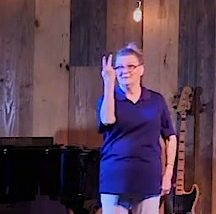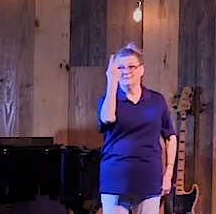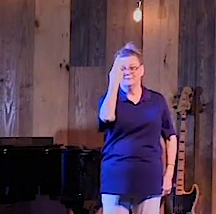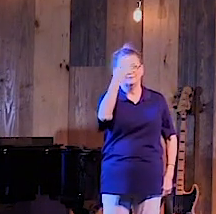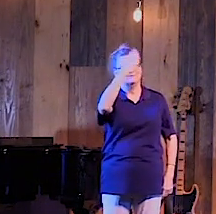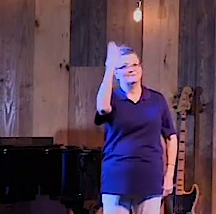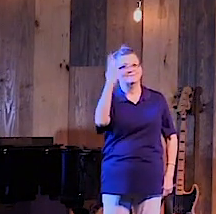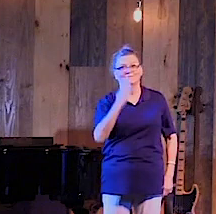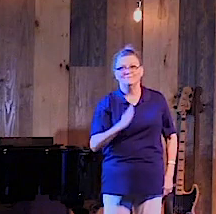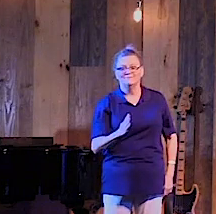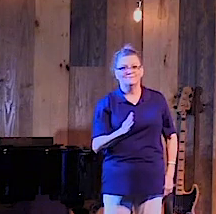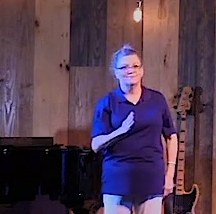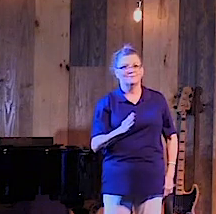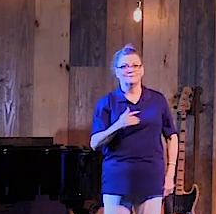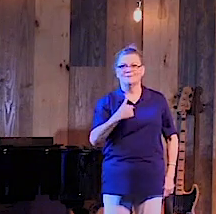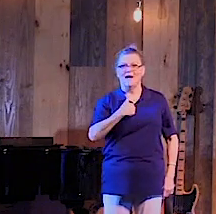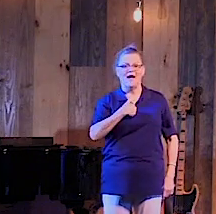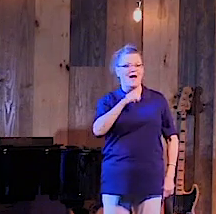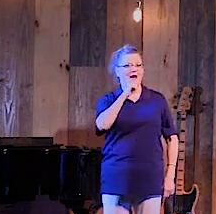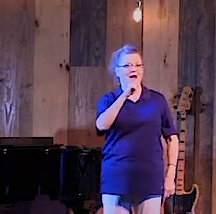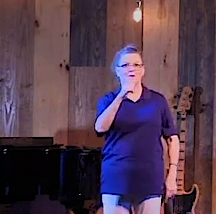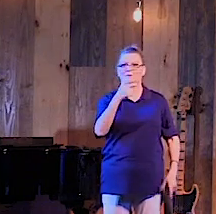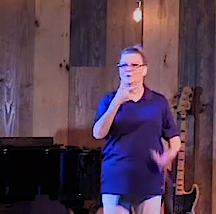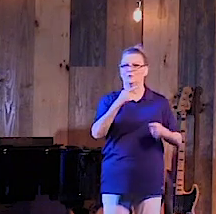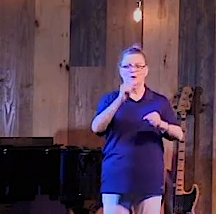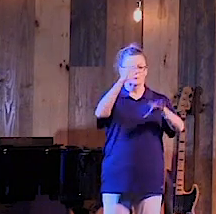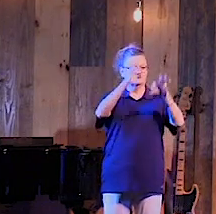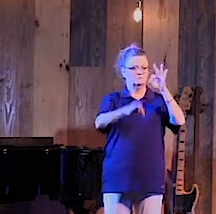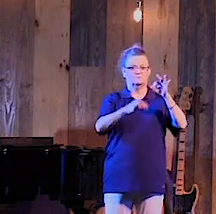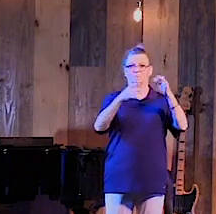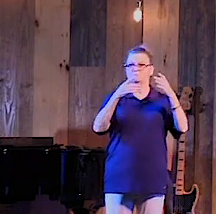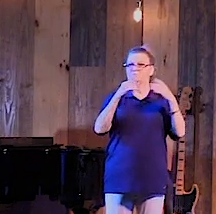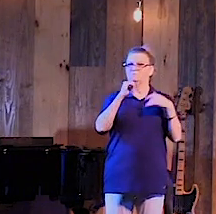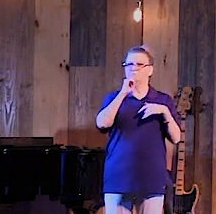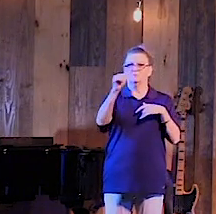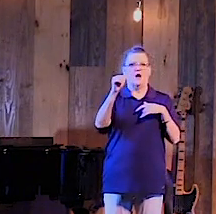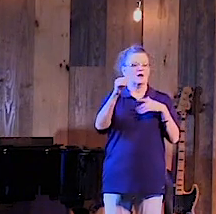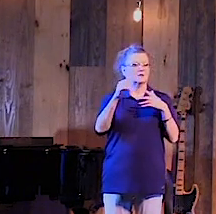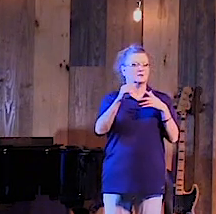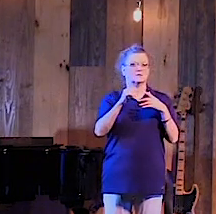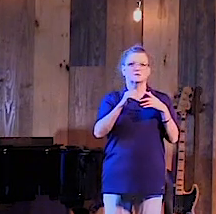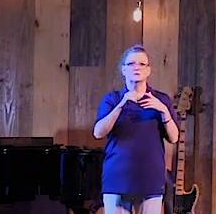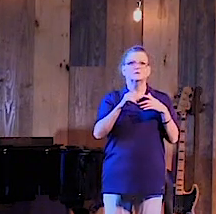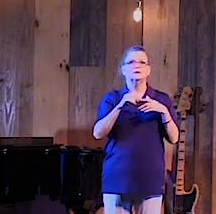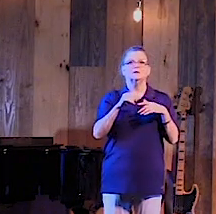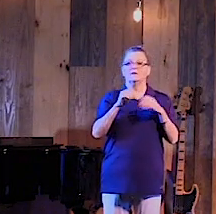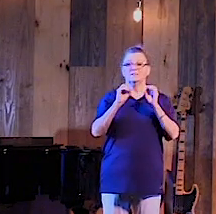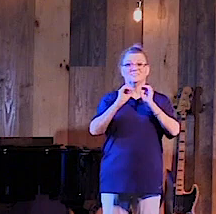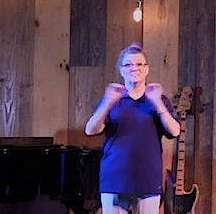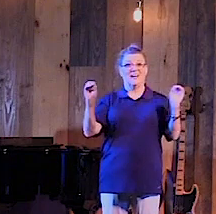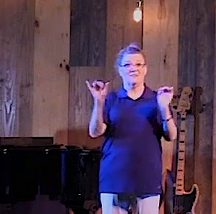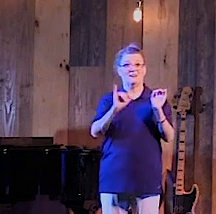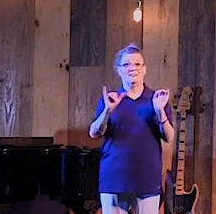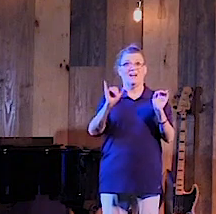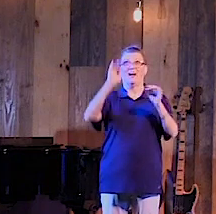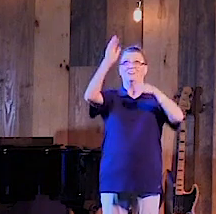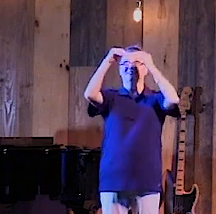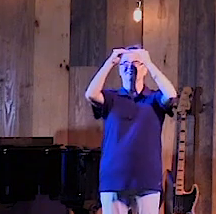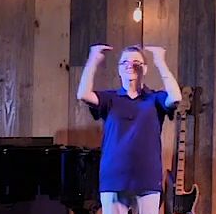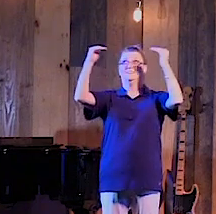I'm not trying to be divisive. I'm just preaching God's word. There isn't anything like purgatory that can ever change that